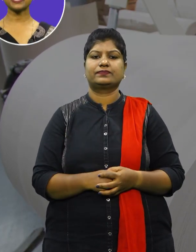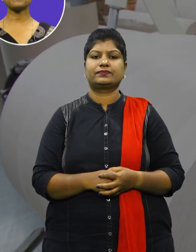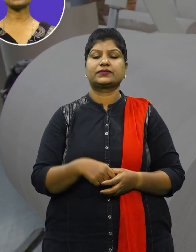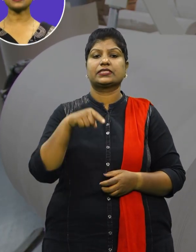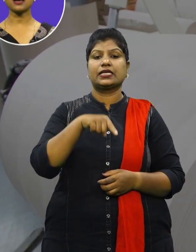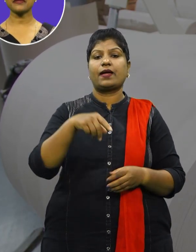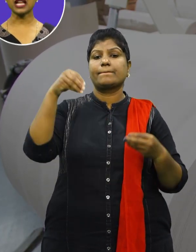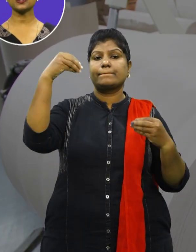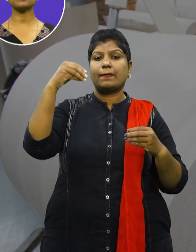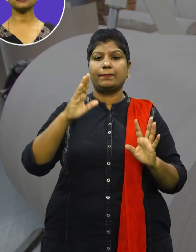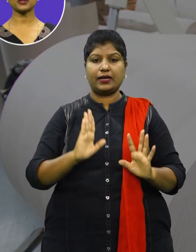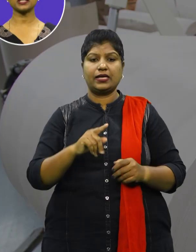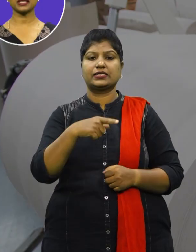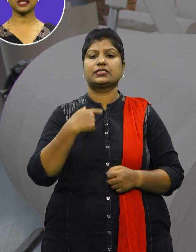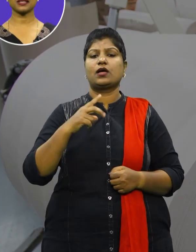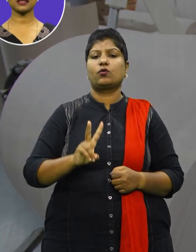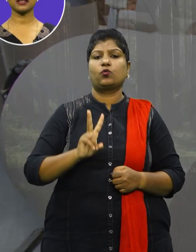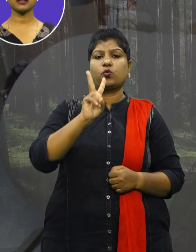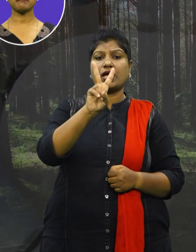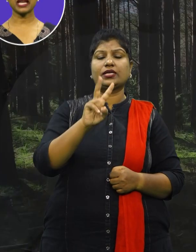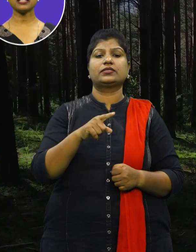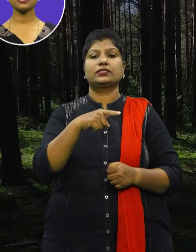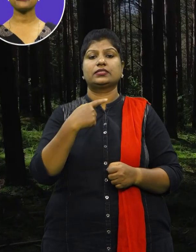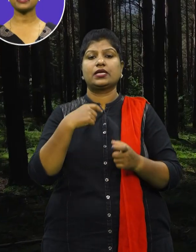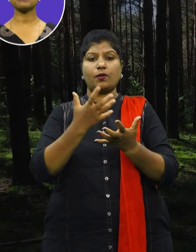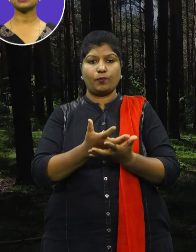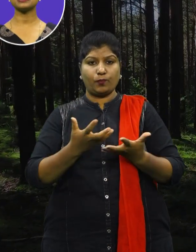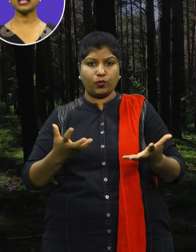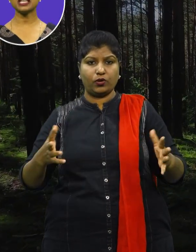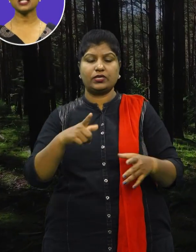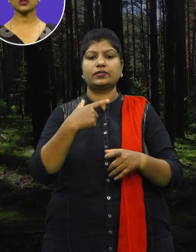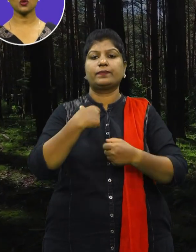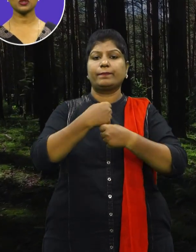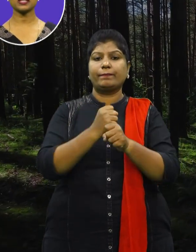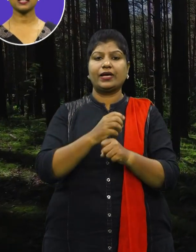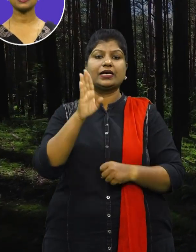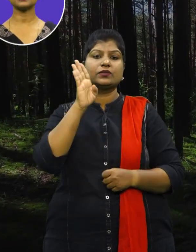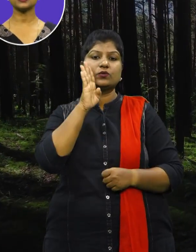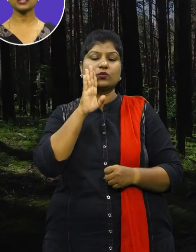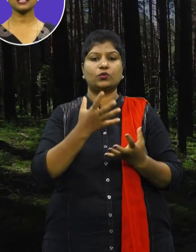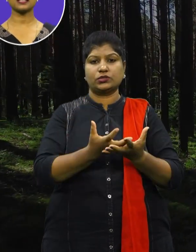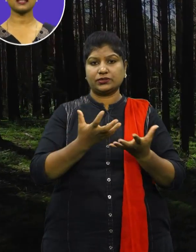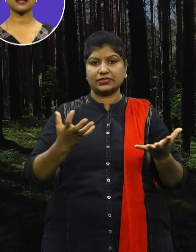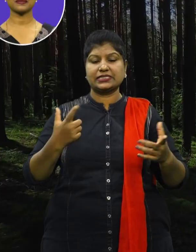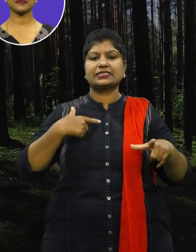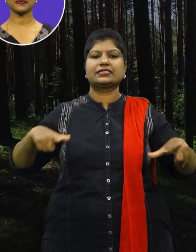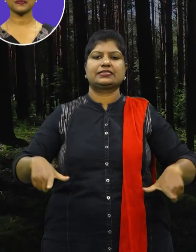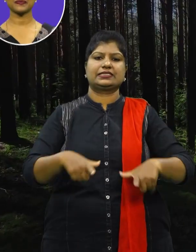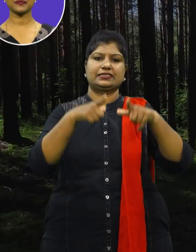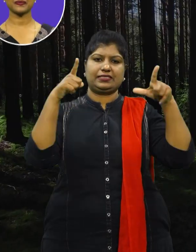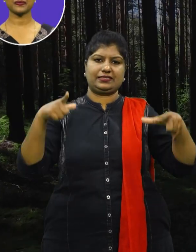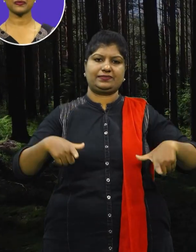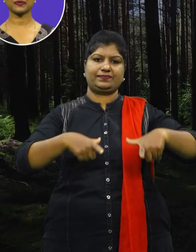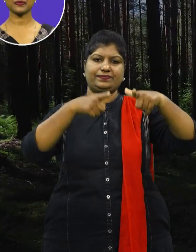The papers are valuable products made from a green source, the trees.